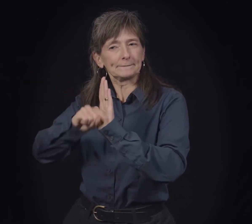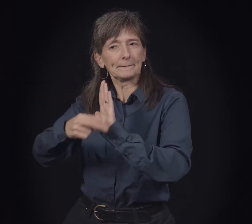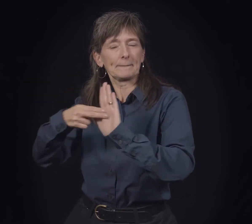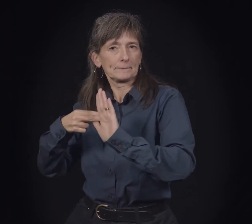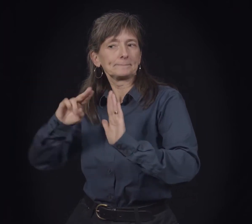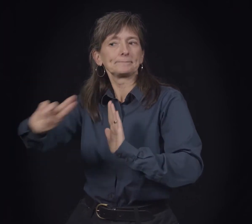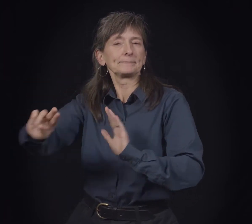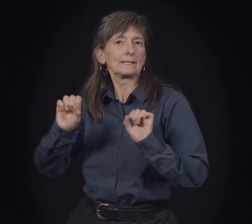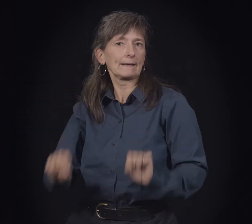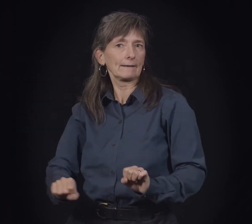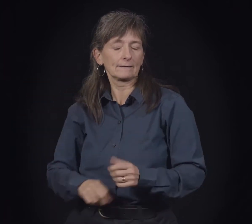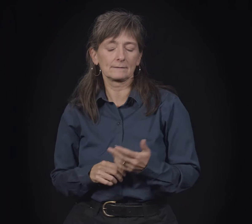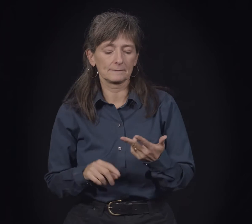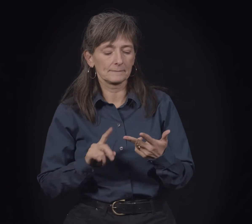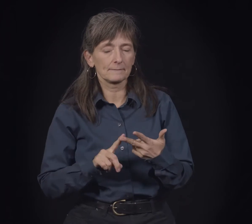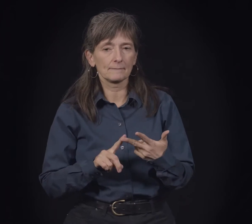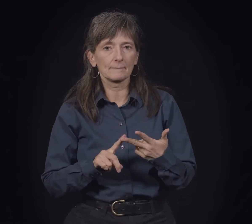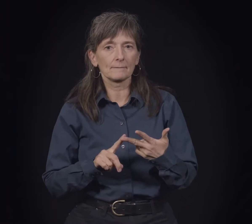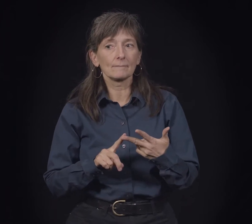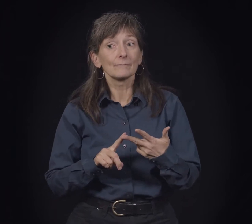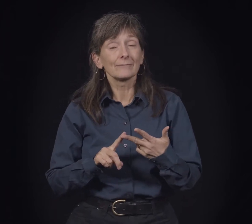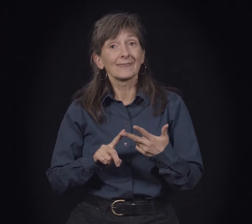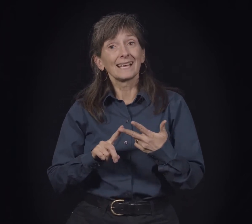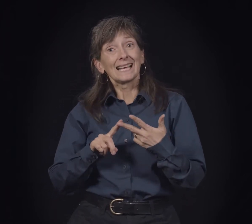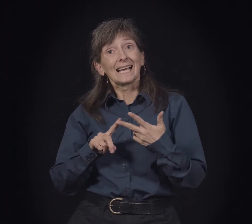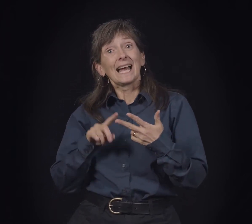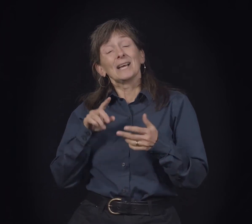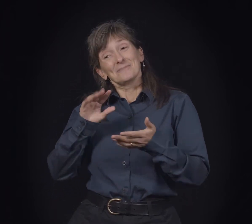A specific definition could create new barriers and exclusion.